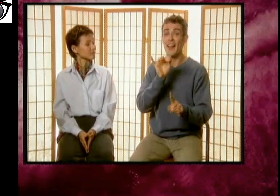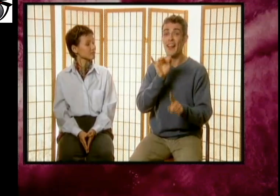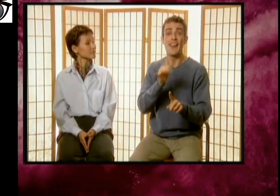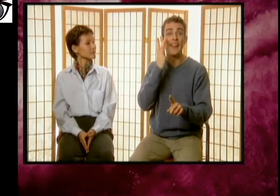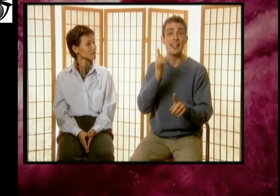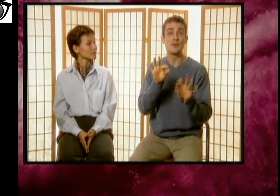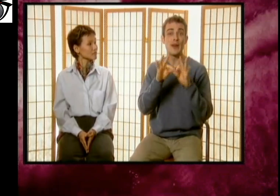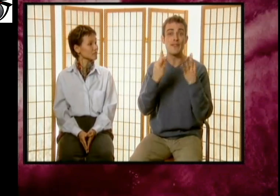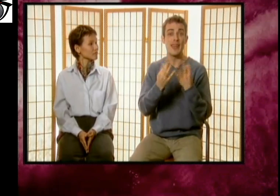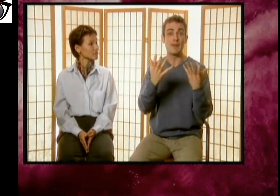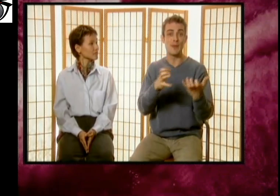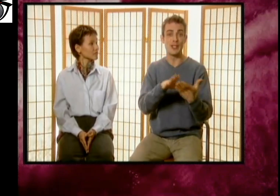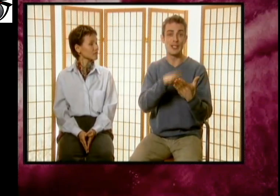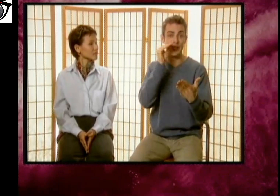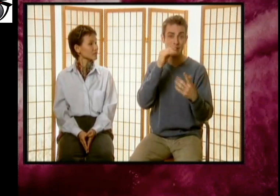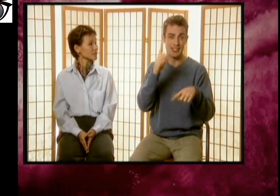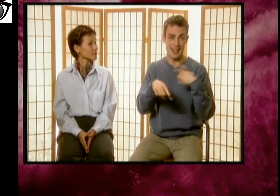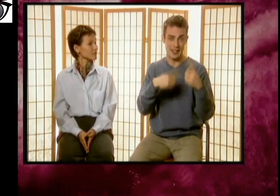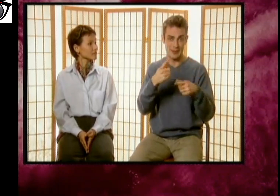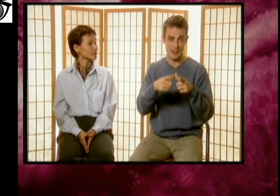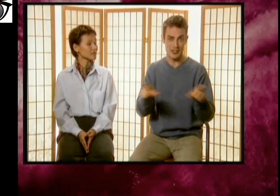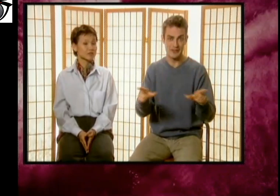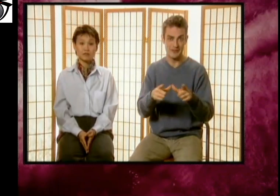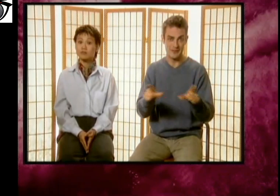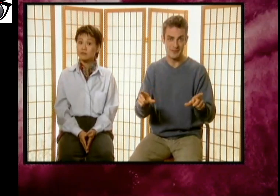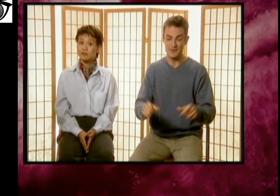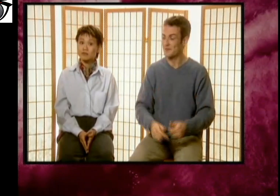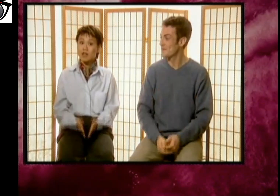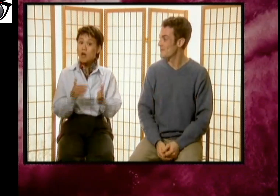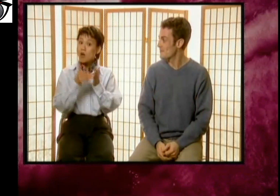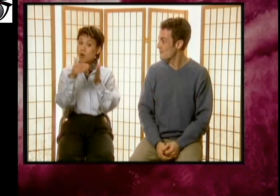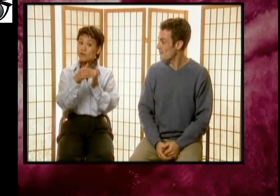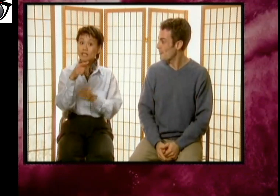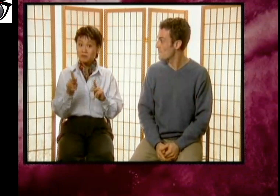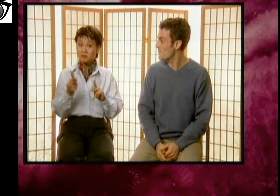Jack. That's why the family wants to learn sign language.